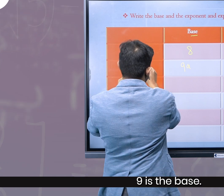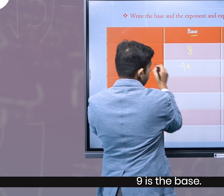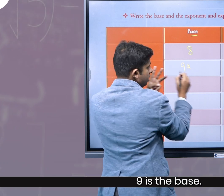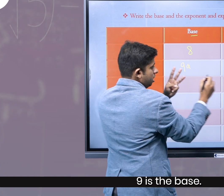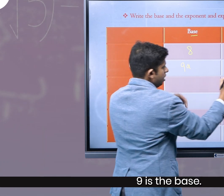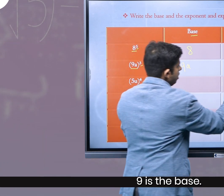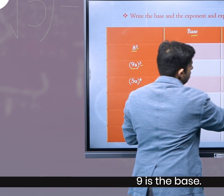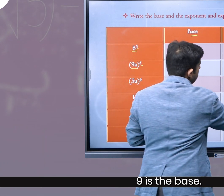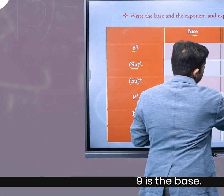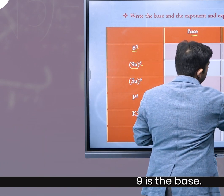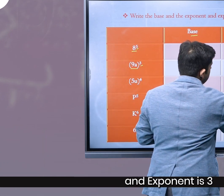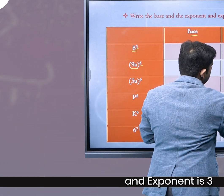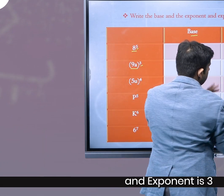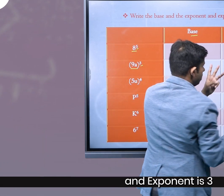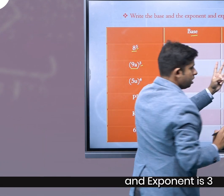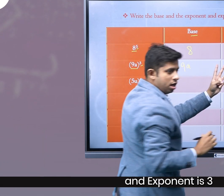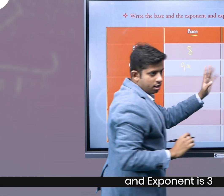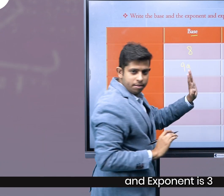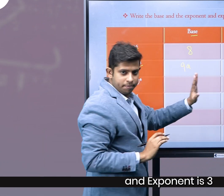9a is the base and exponent is 3.